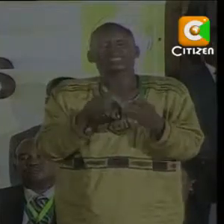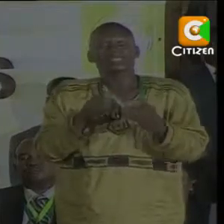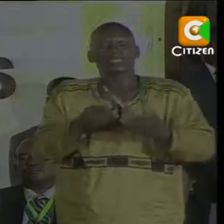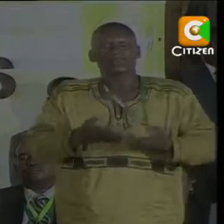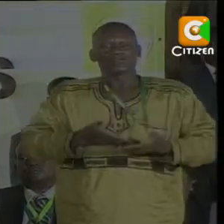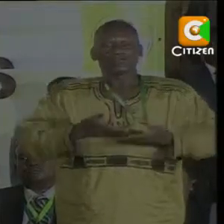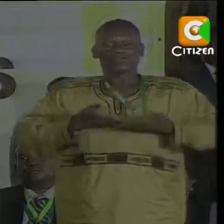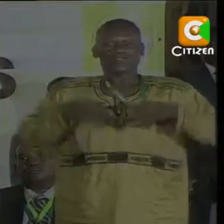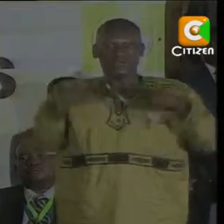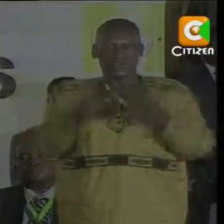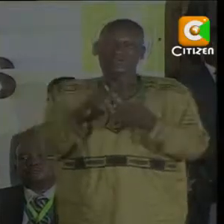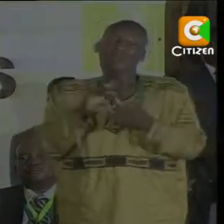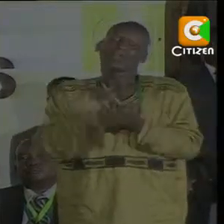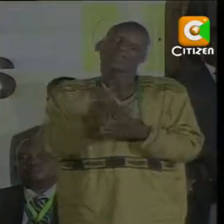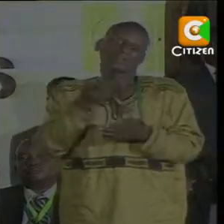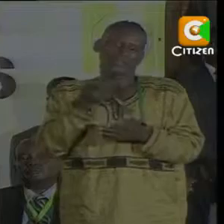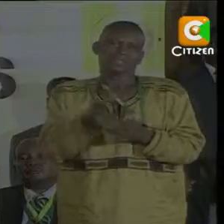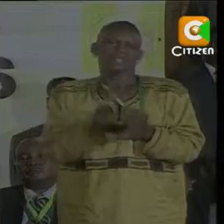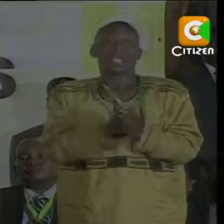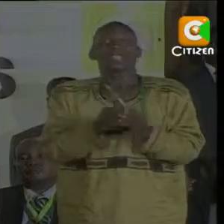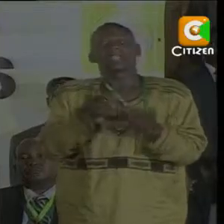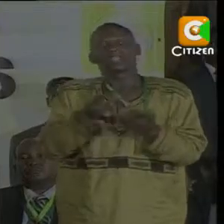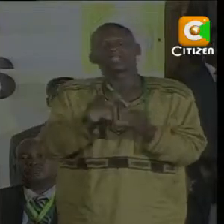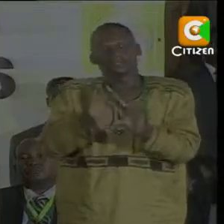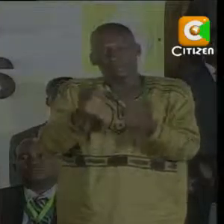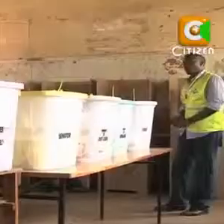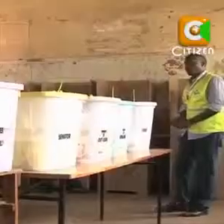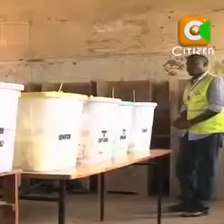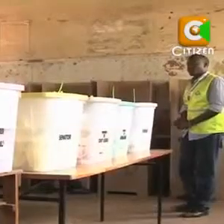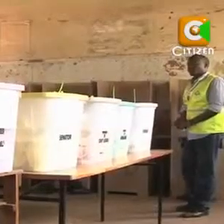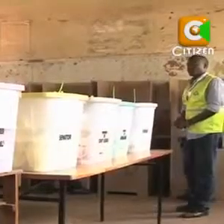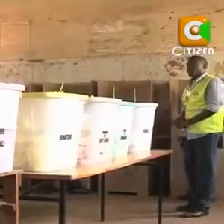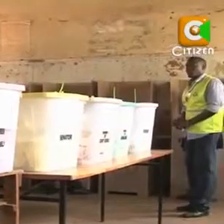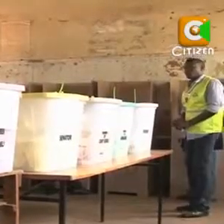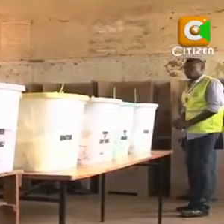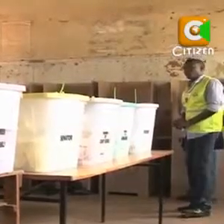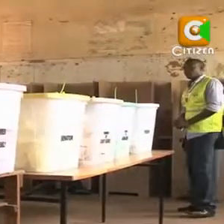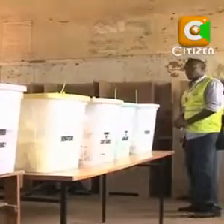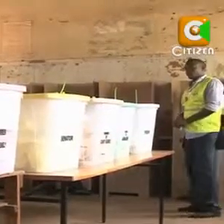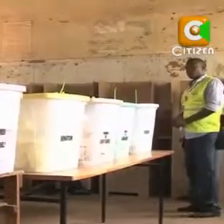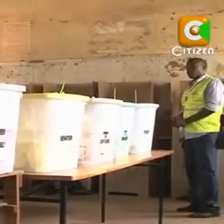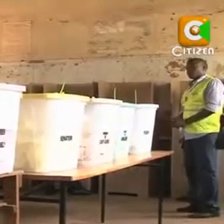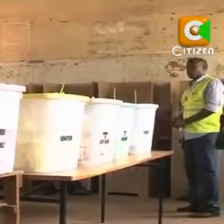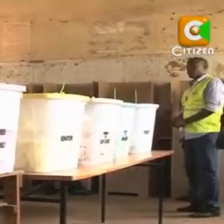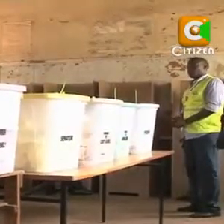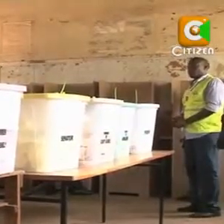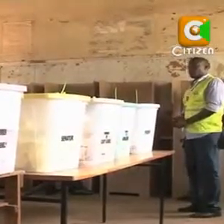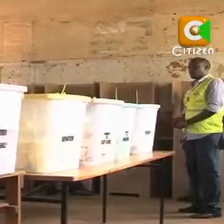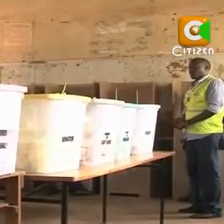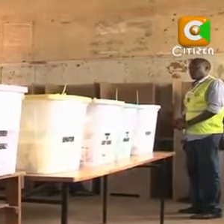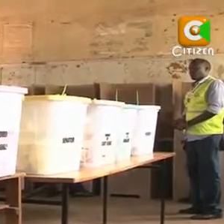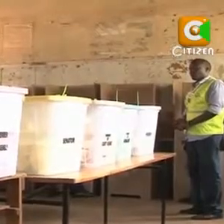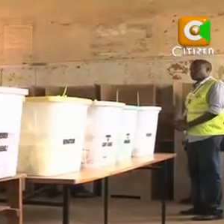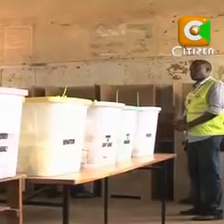it, and the local media came through in a special way. The electoral body took pride not just in its